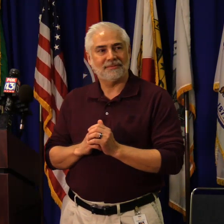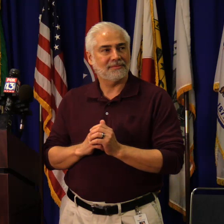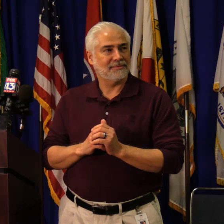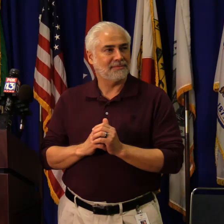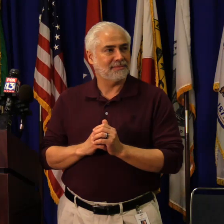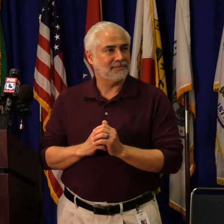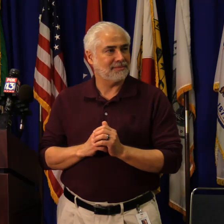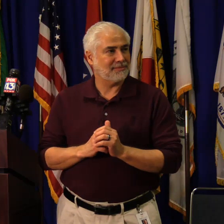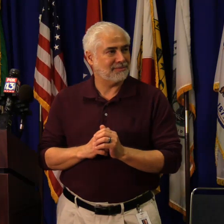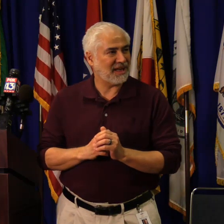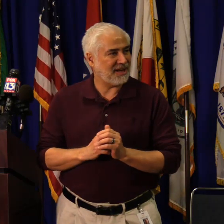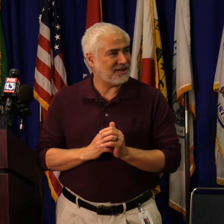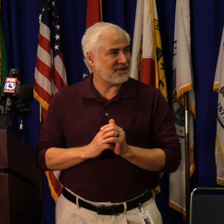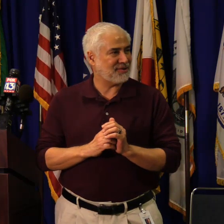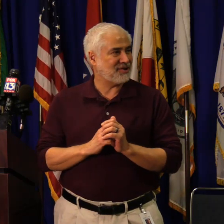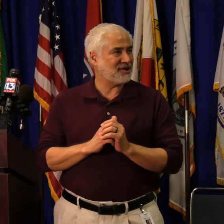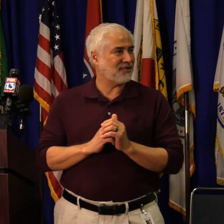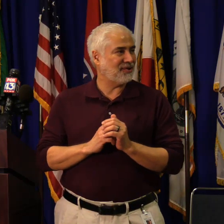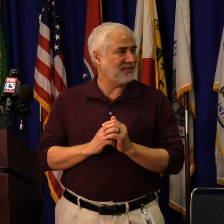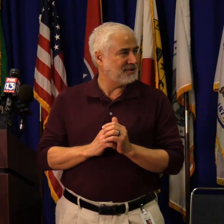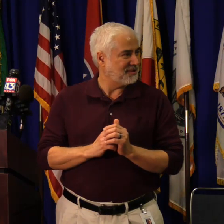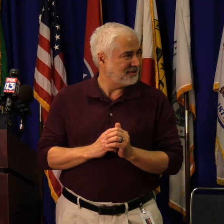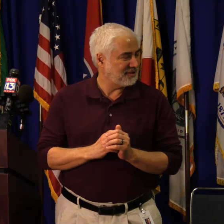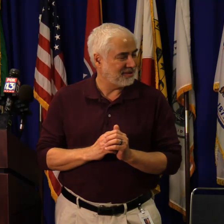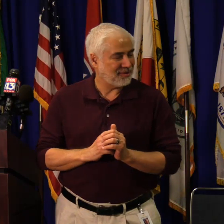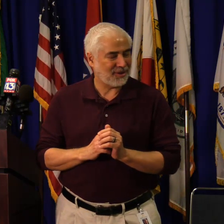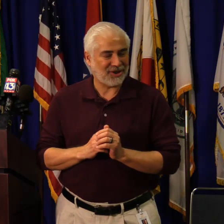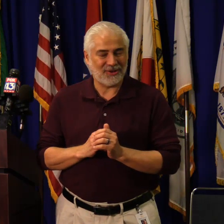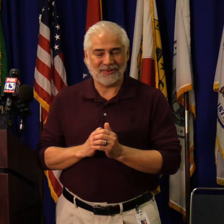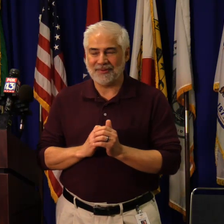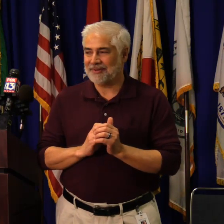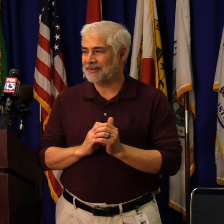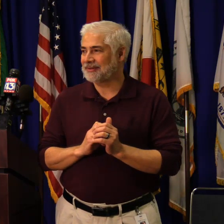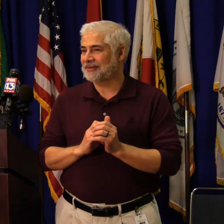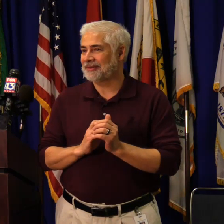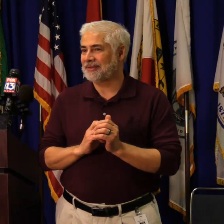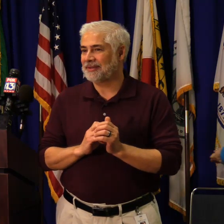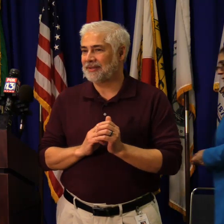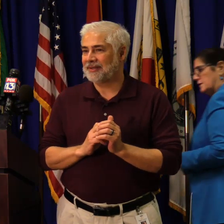Thank you very much. Appreciate that. Oh, Thank you, Dr. Rich. How are you? Welcome back. Thank you.